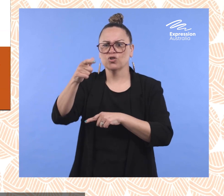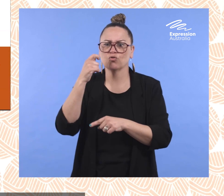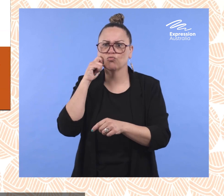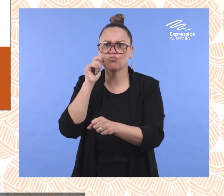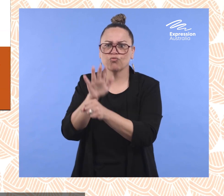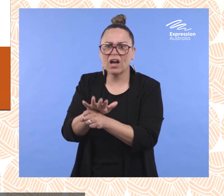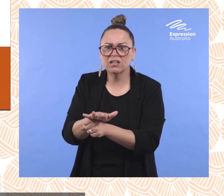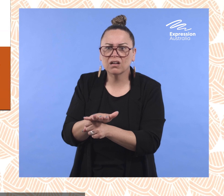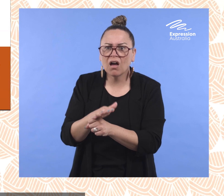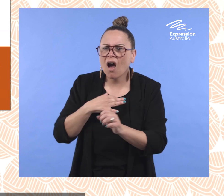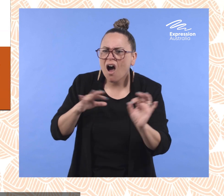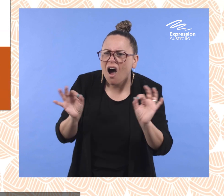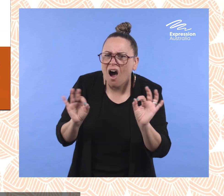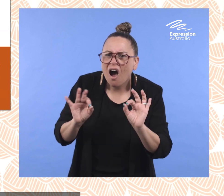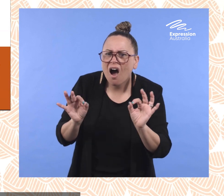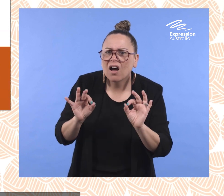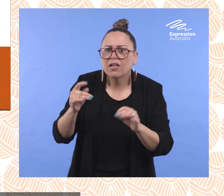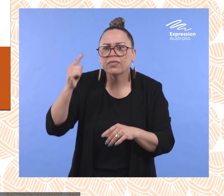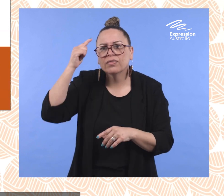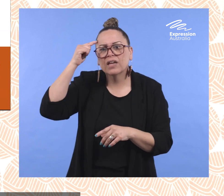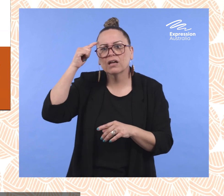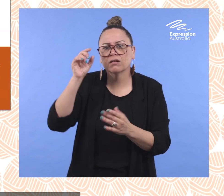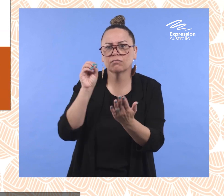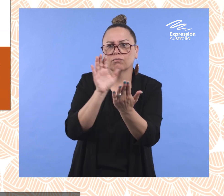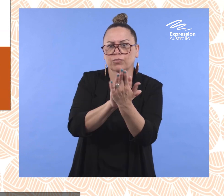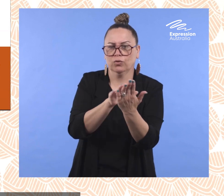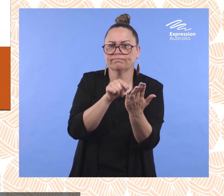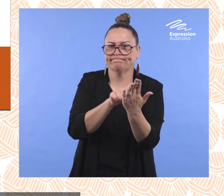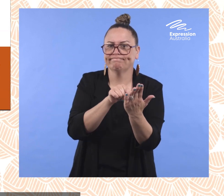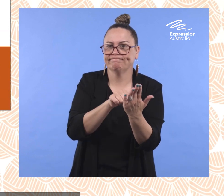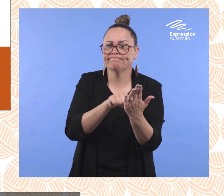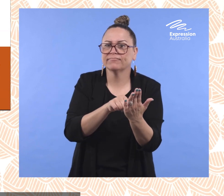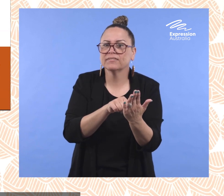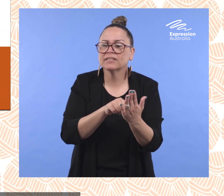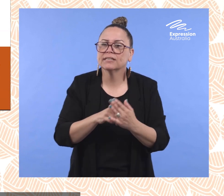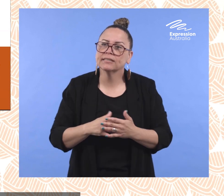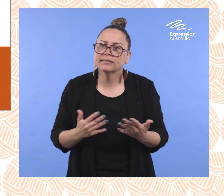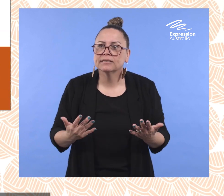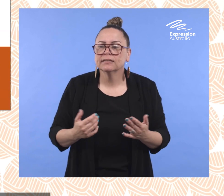And I think this is one of the weeds that's got put in there. This is not